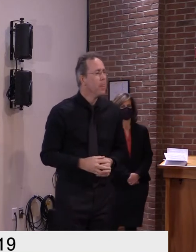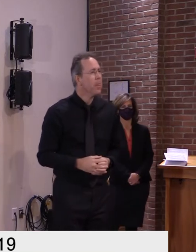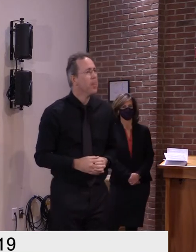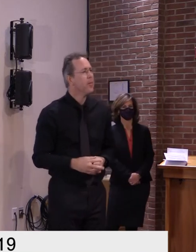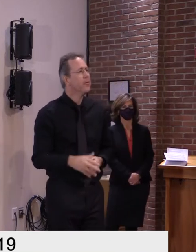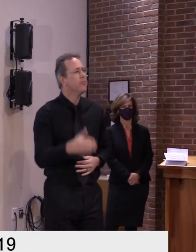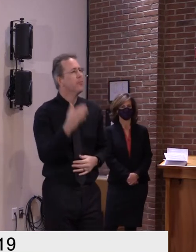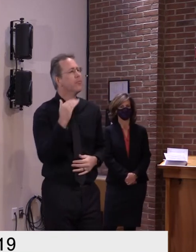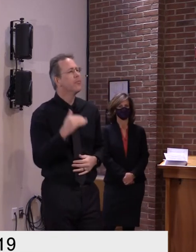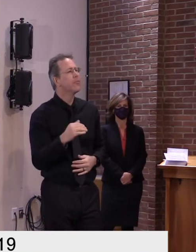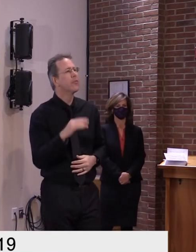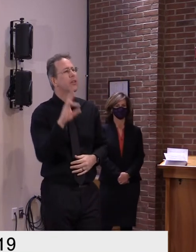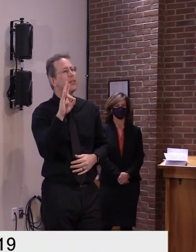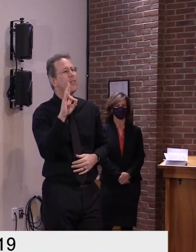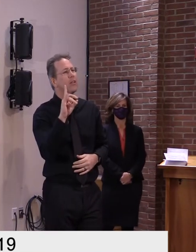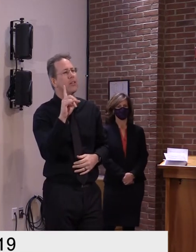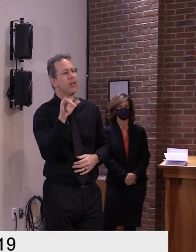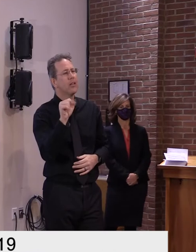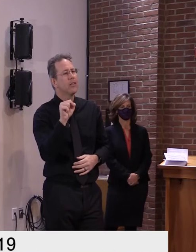Andrea, 7 days.